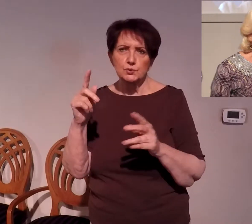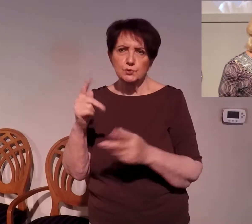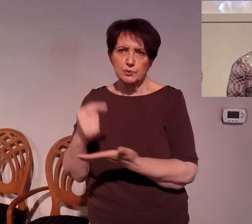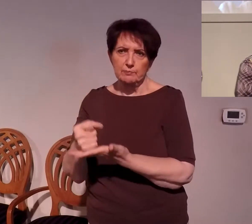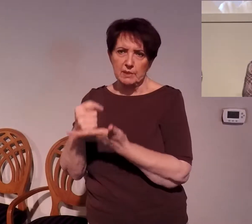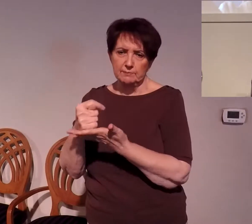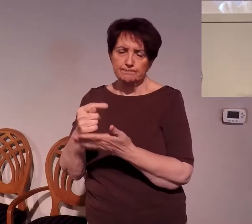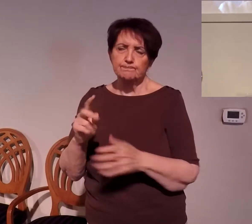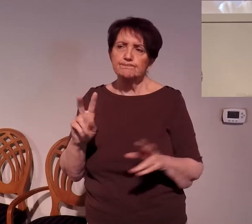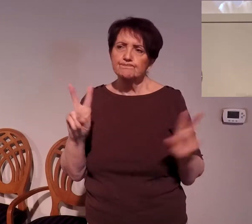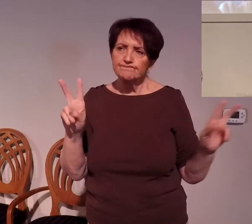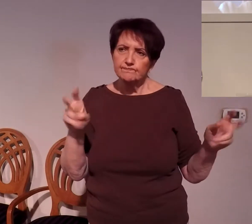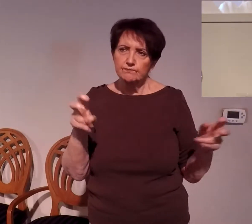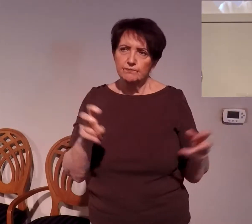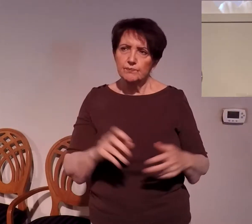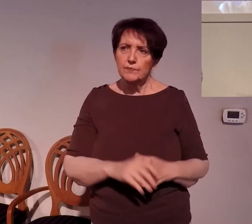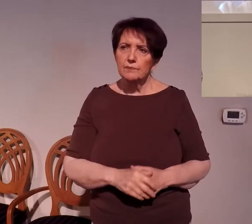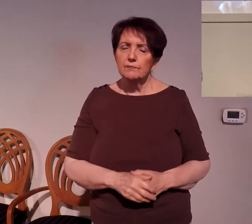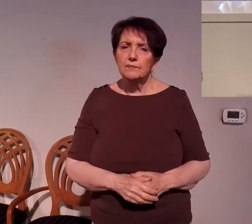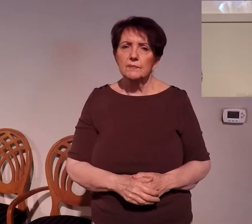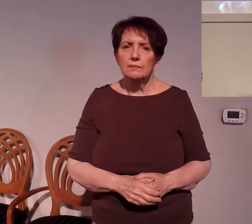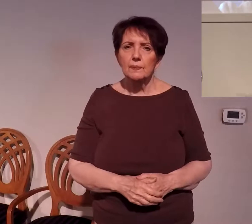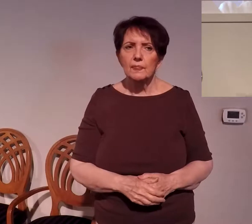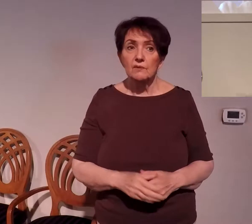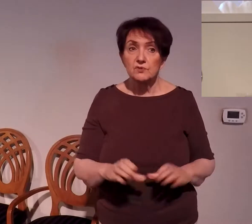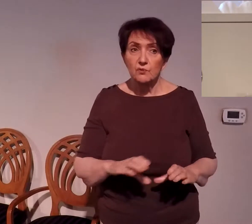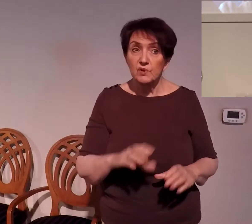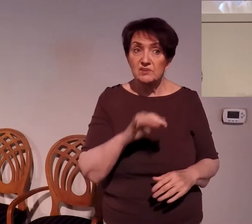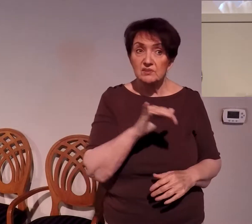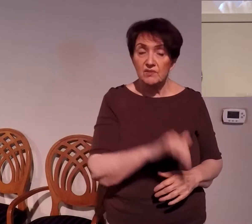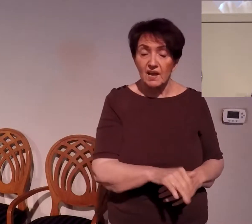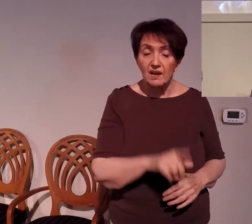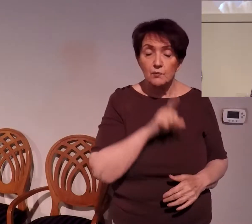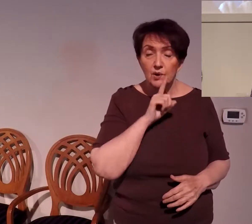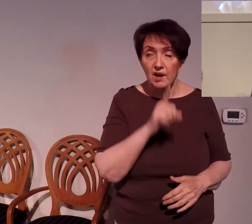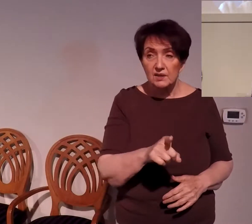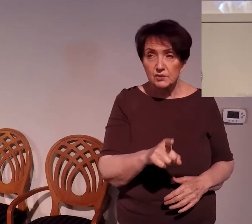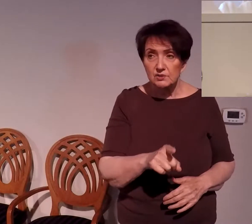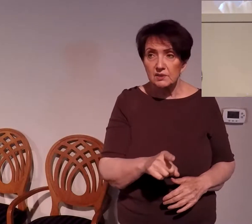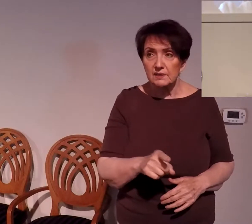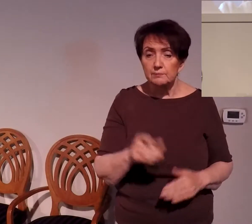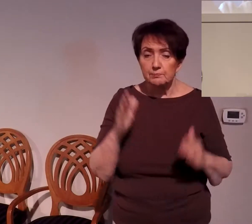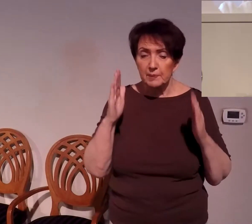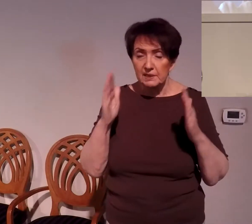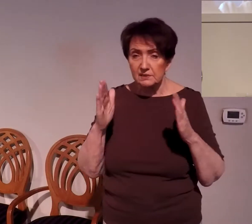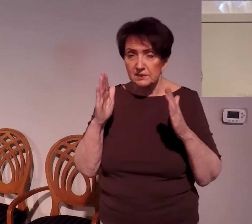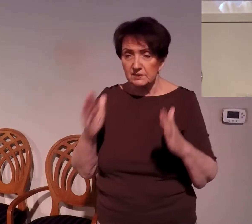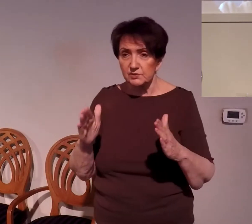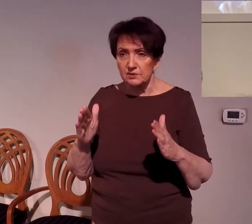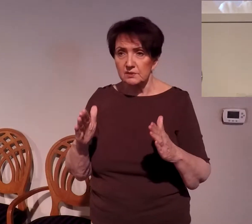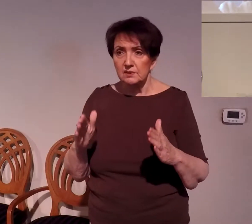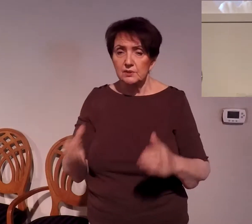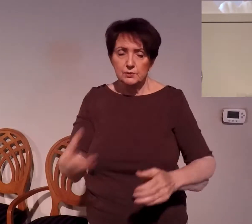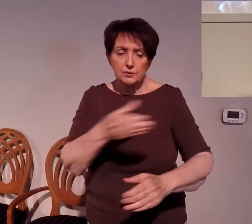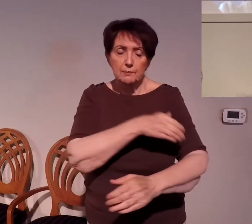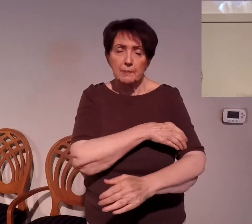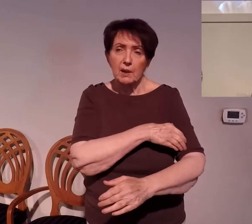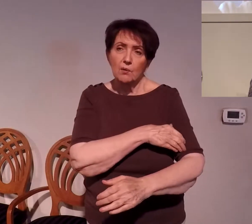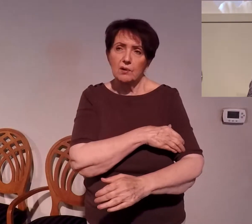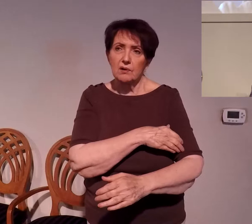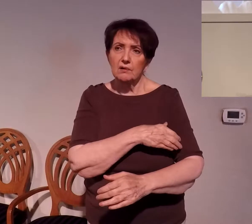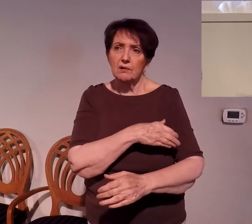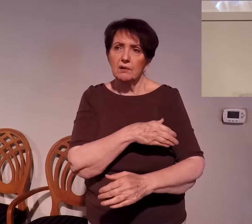we engage in spiritual mind treatment, we are actually paying attention to the power